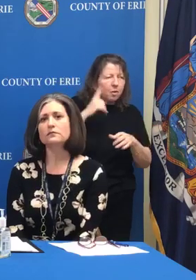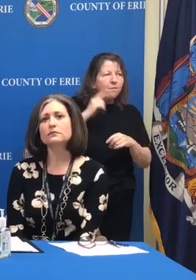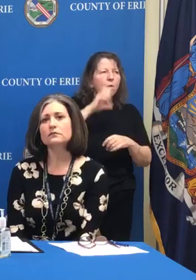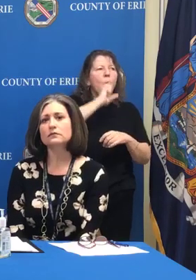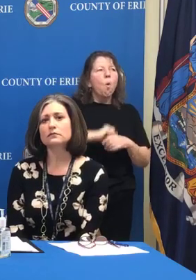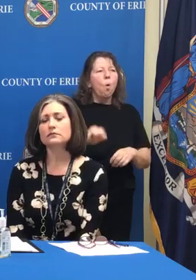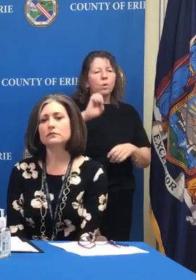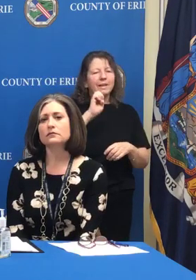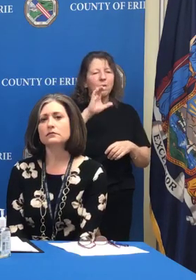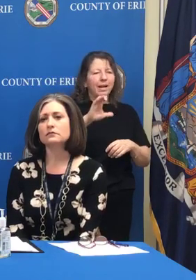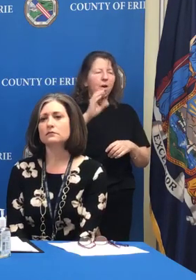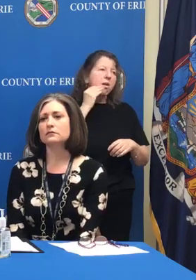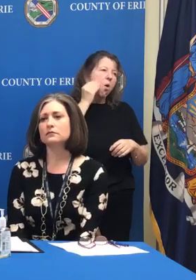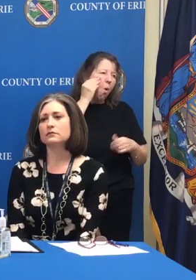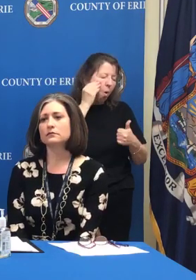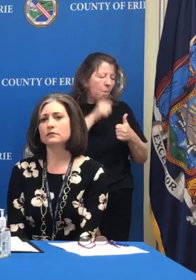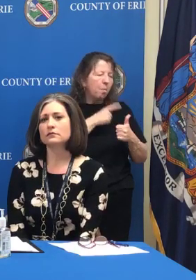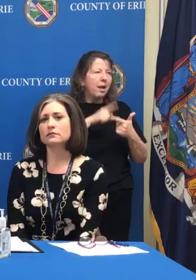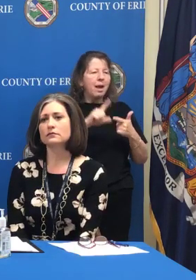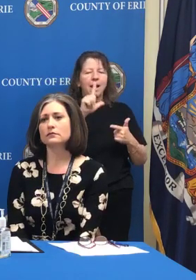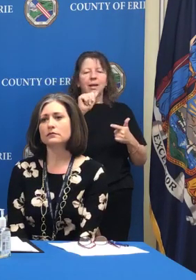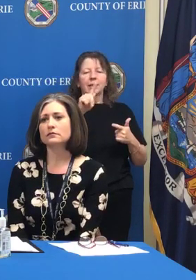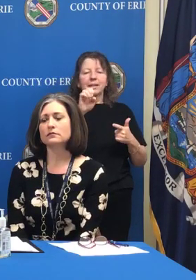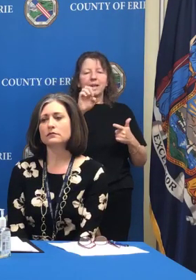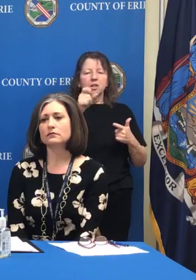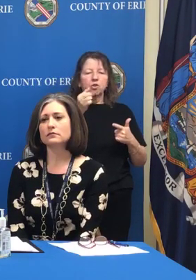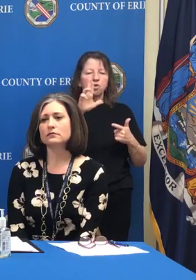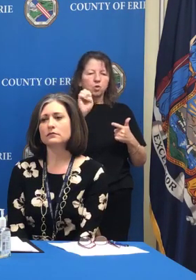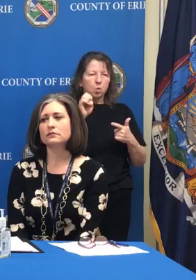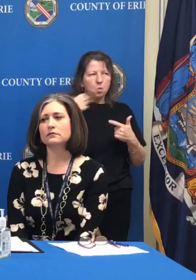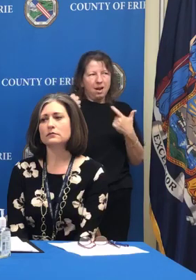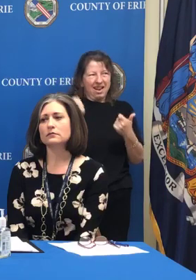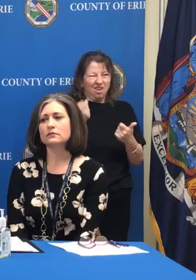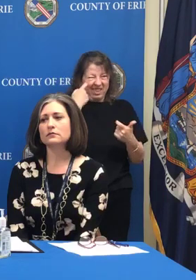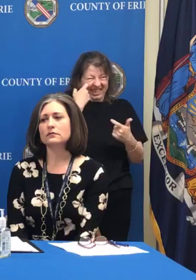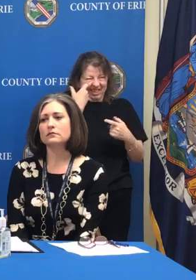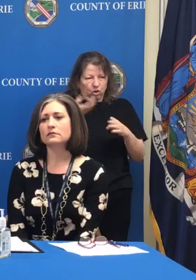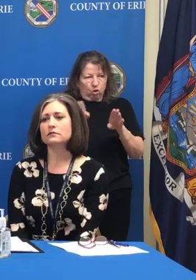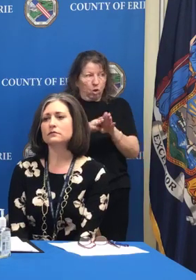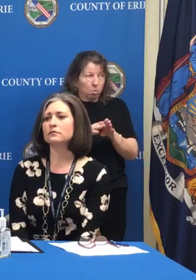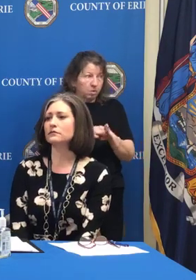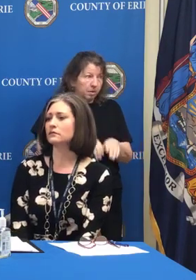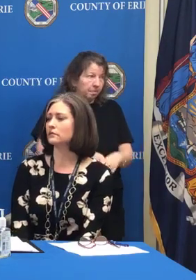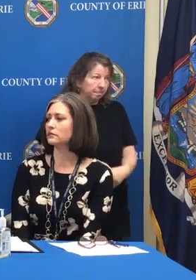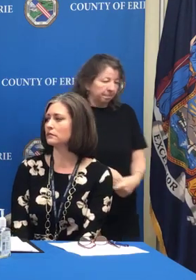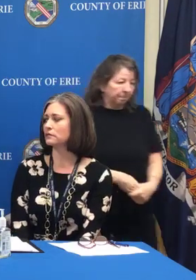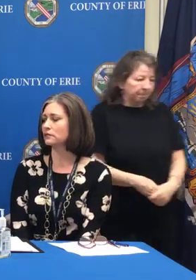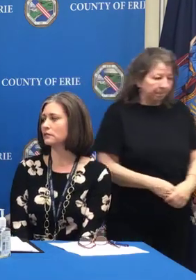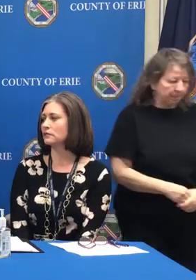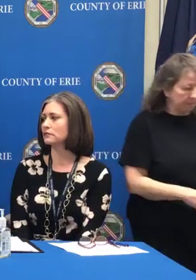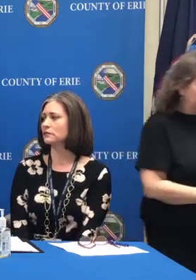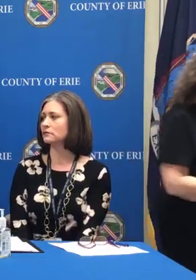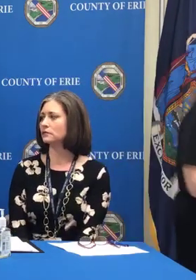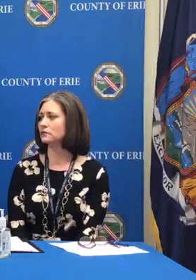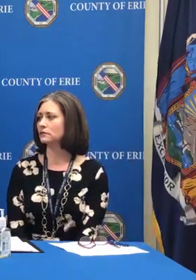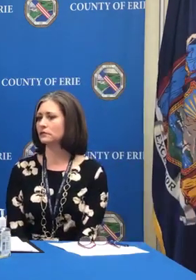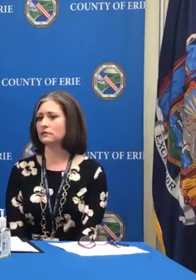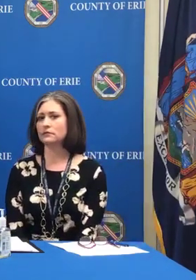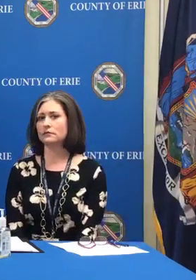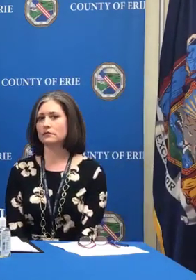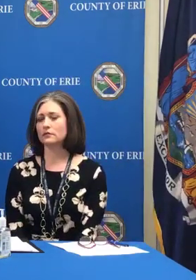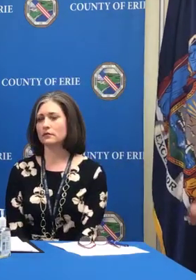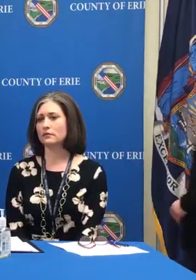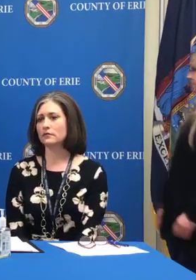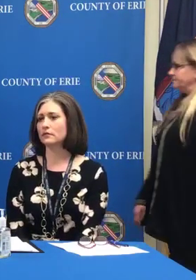Erie County home and the Lakeshore Health Facility that just recently closed? The Lakeshore Health Facility is actually in Chautauqua